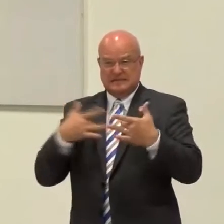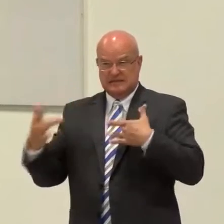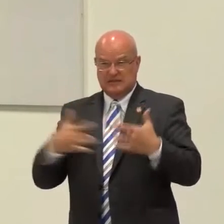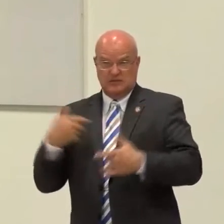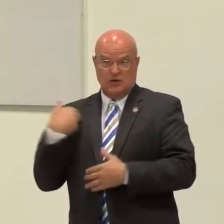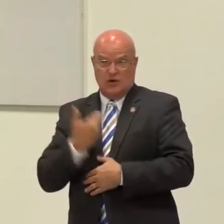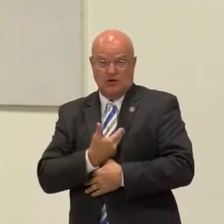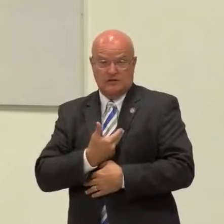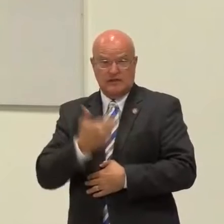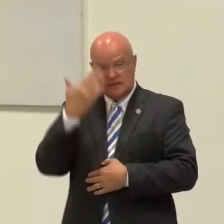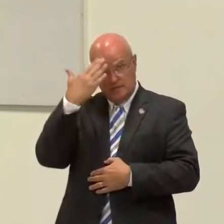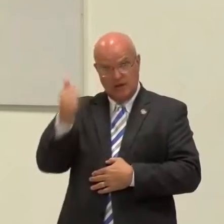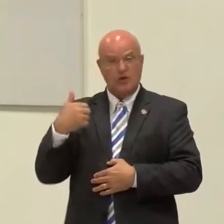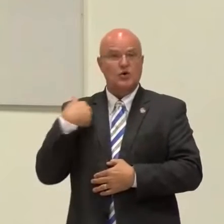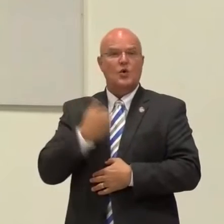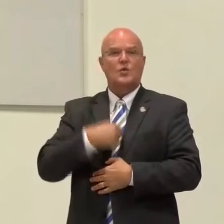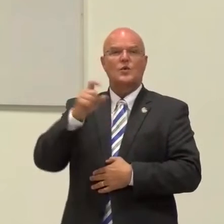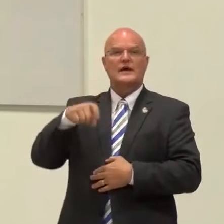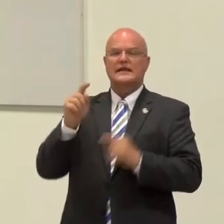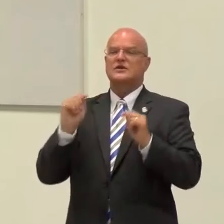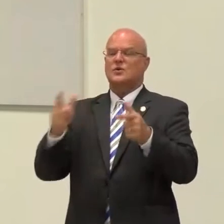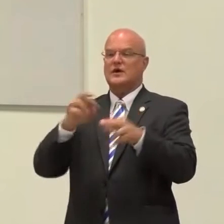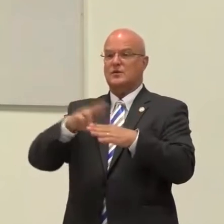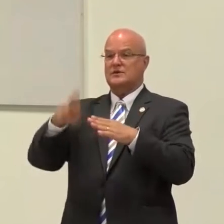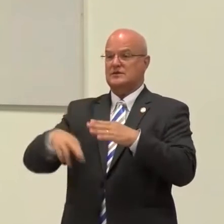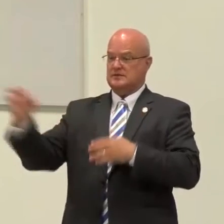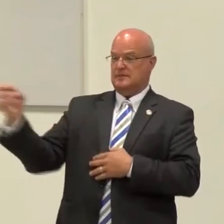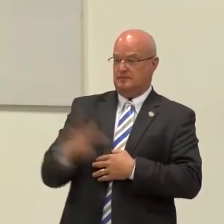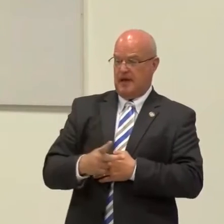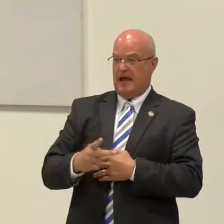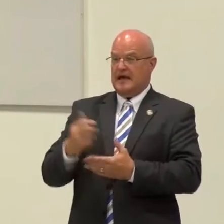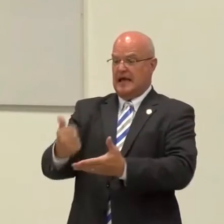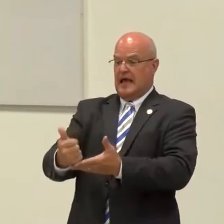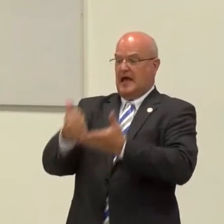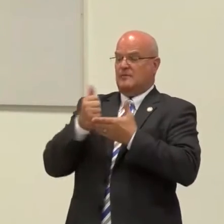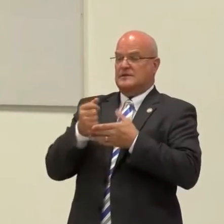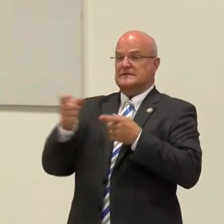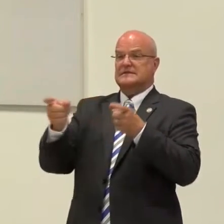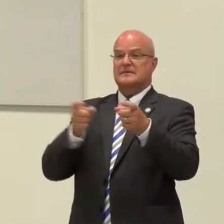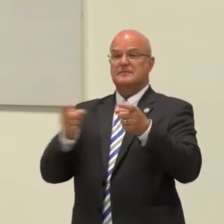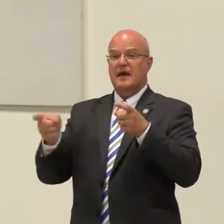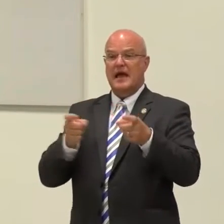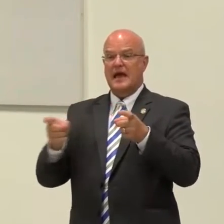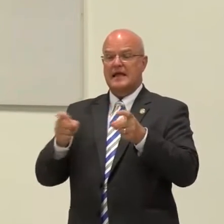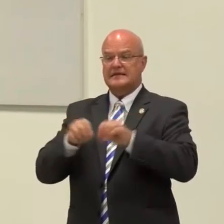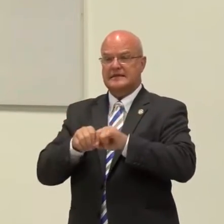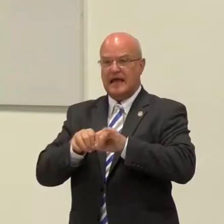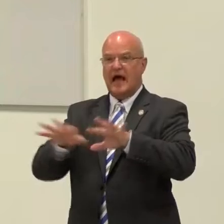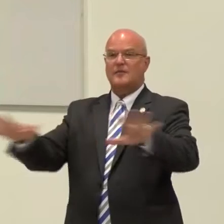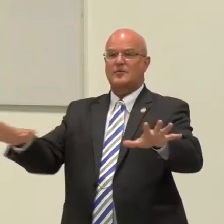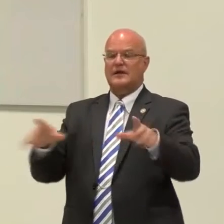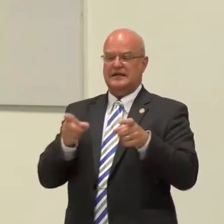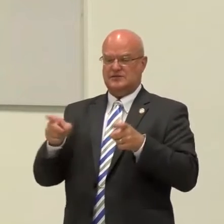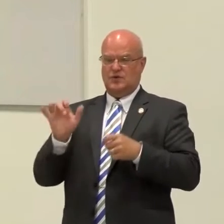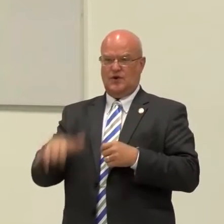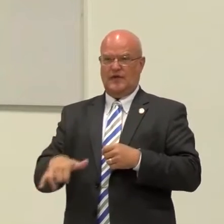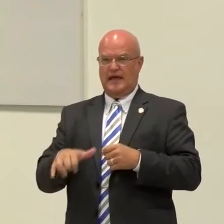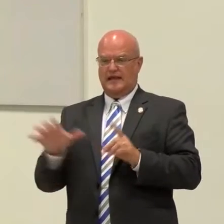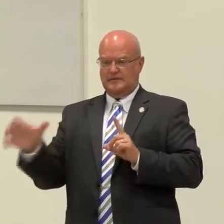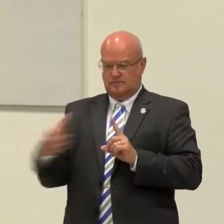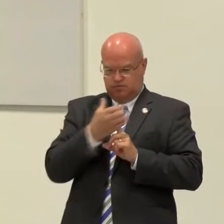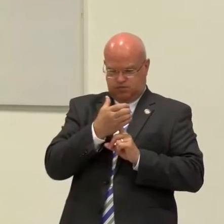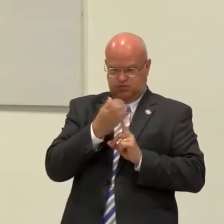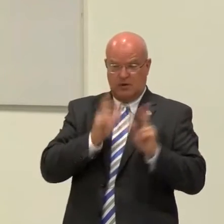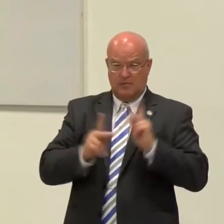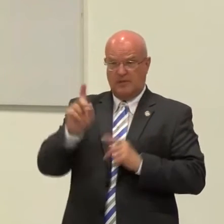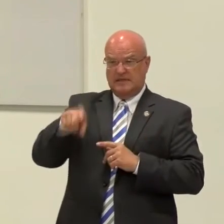us because we need quick results. That helps us to manage the outbreak, to control it, to isolate